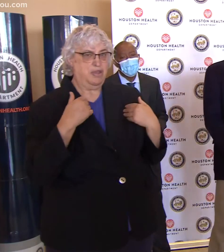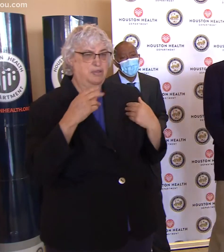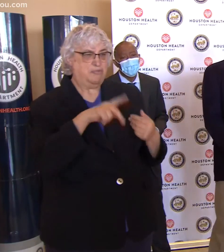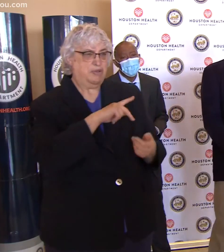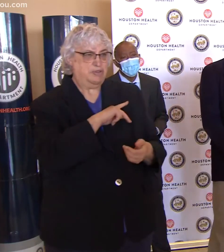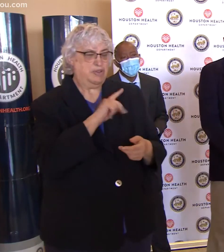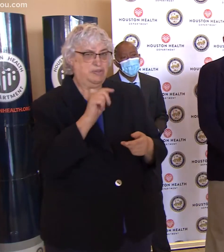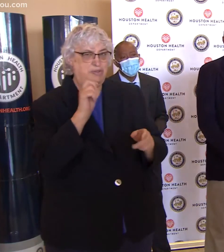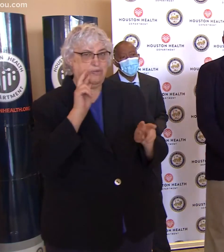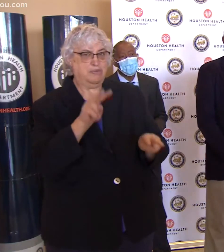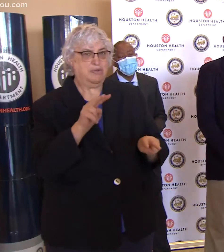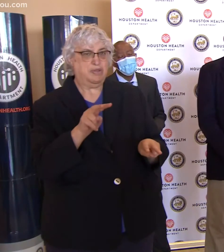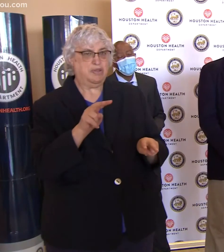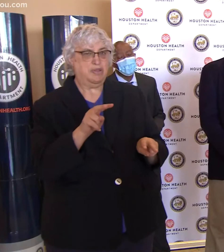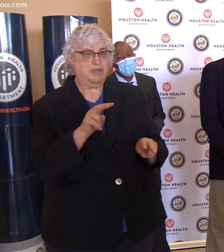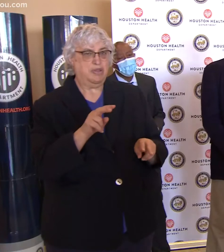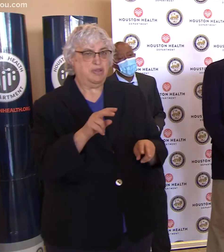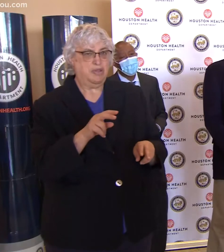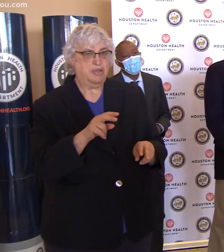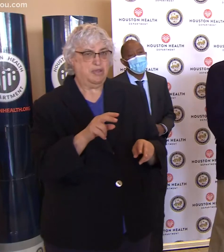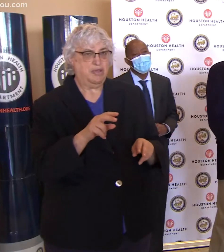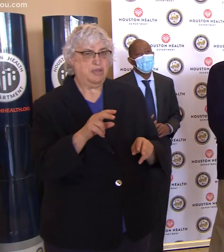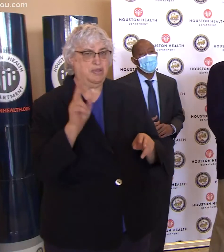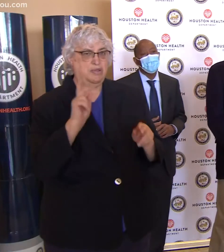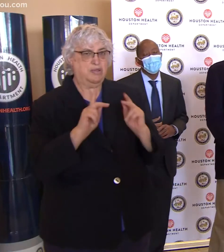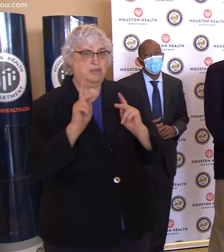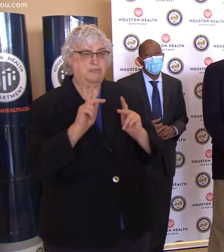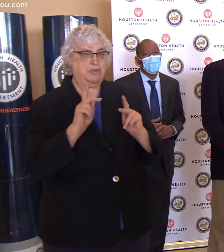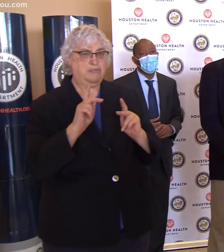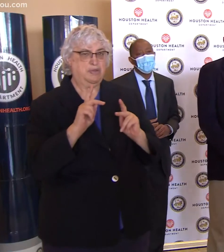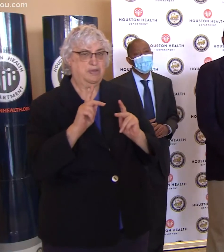to be able to man them and take care of the supposed